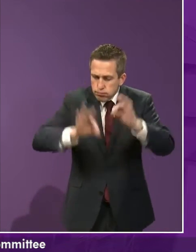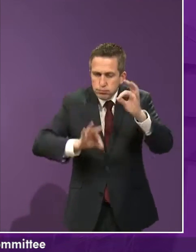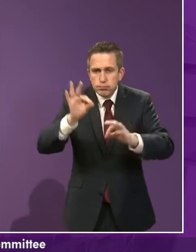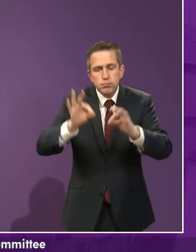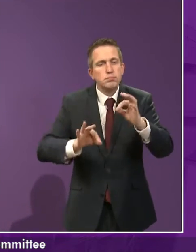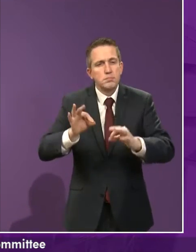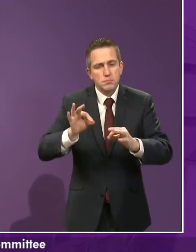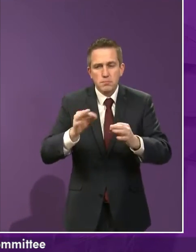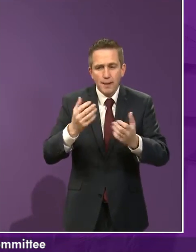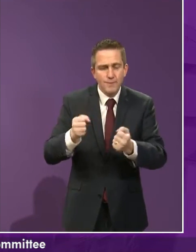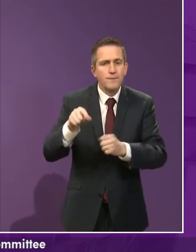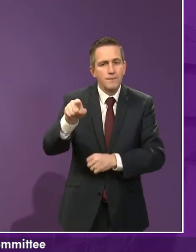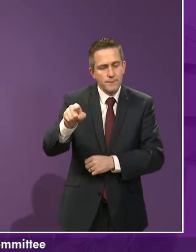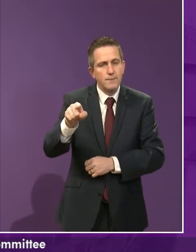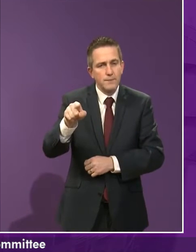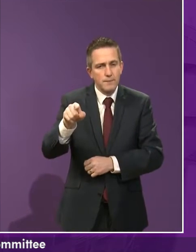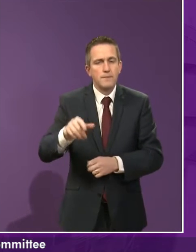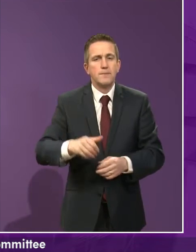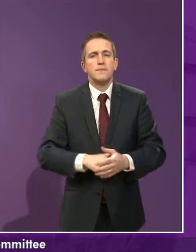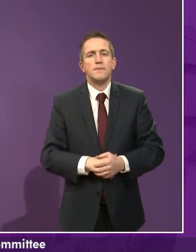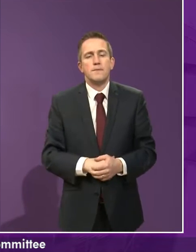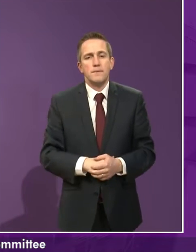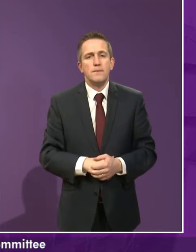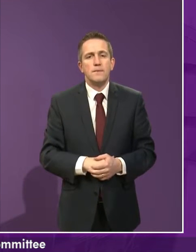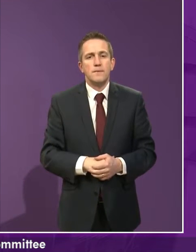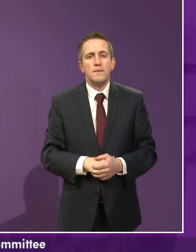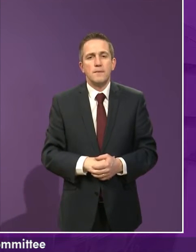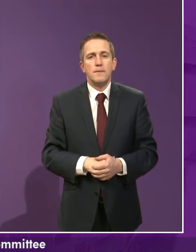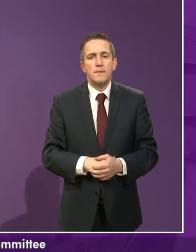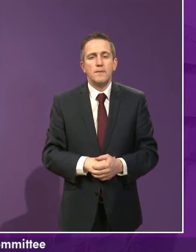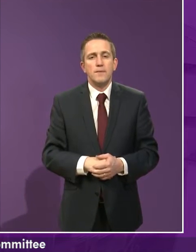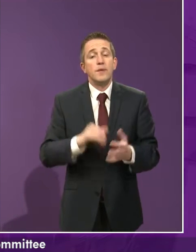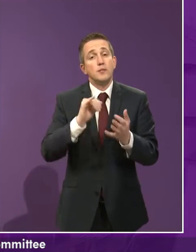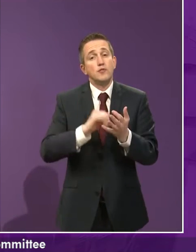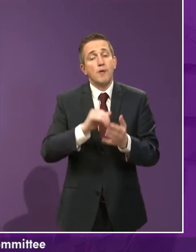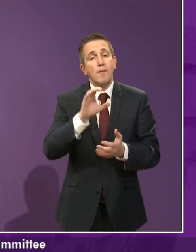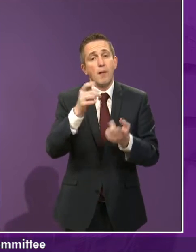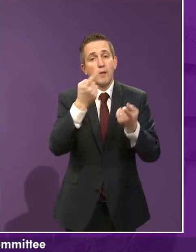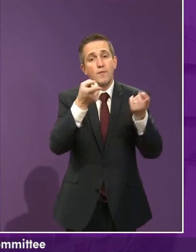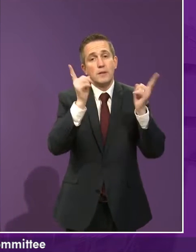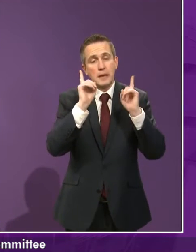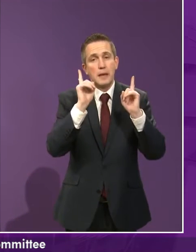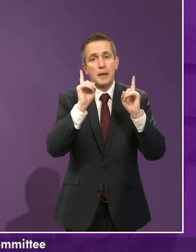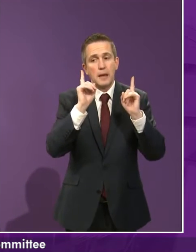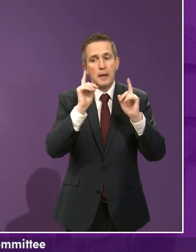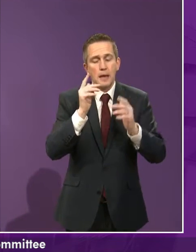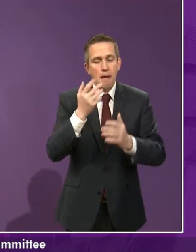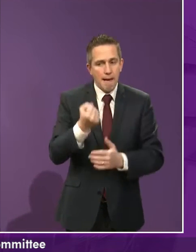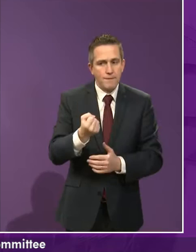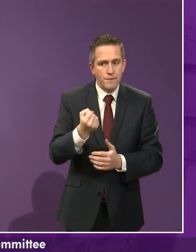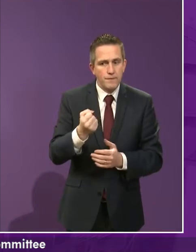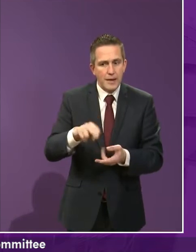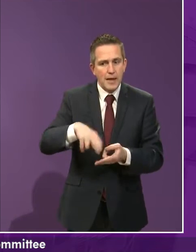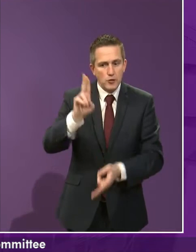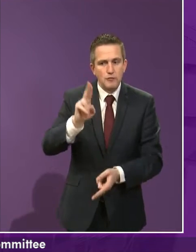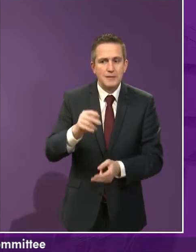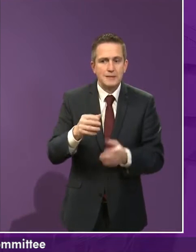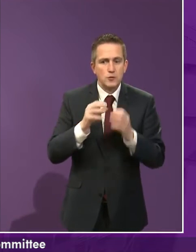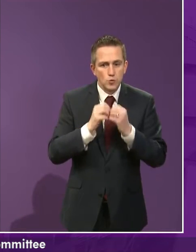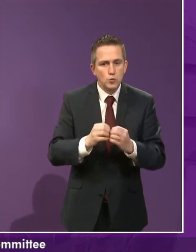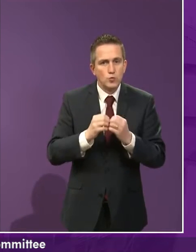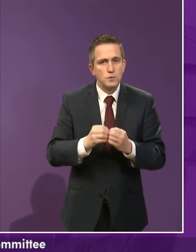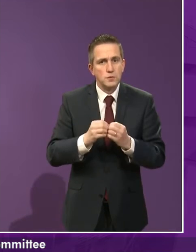is the challenges of the physical estate. I think we're also experiencing growing numbers. Since I've